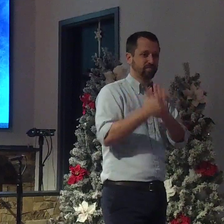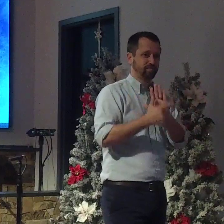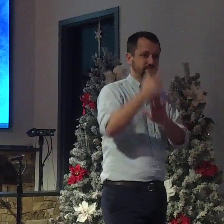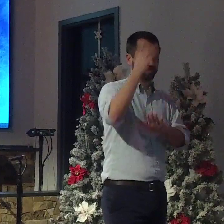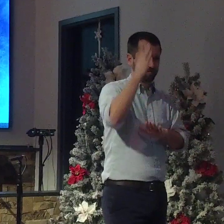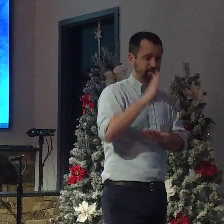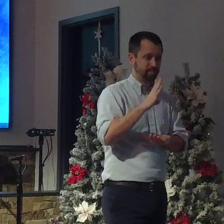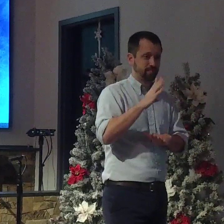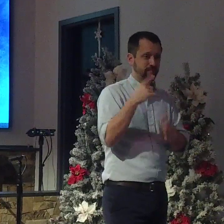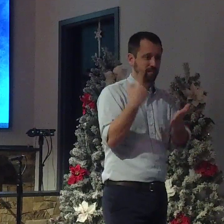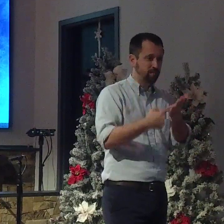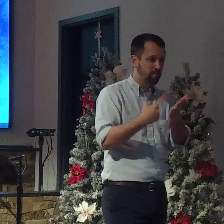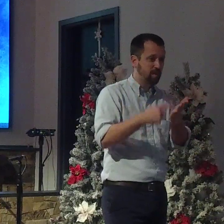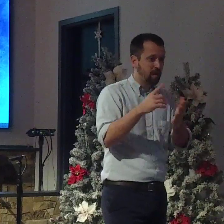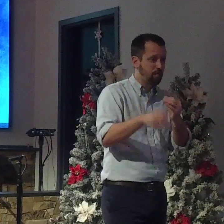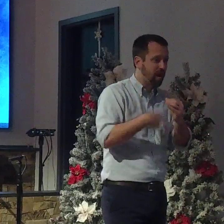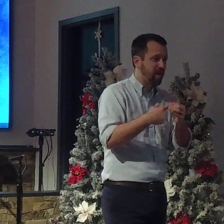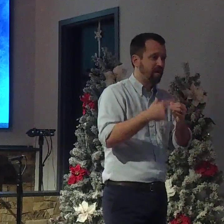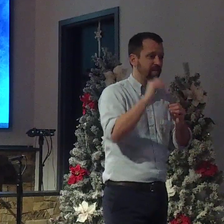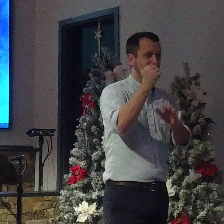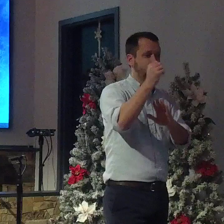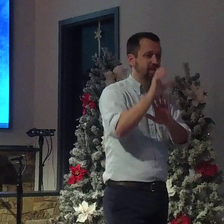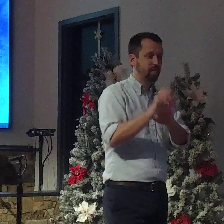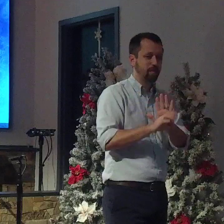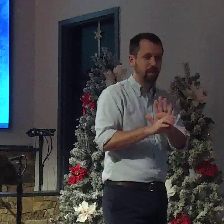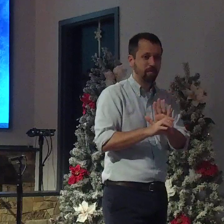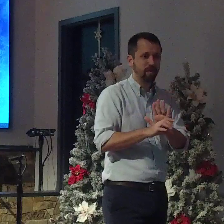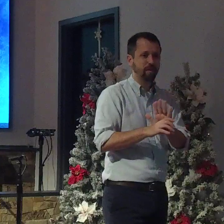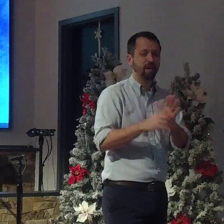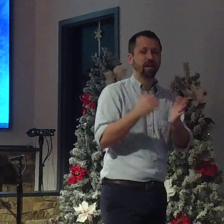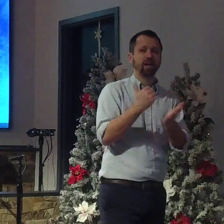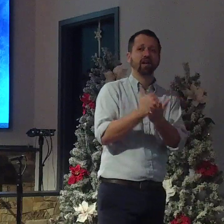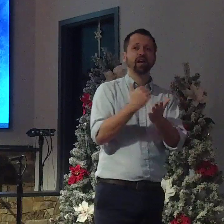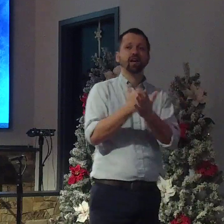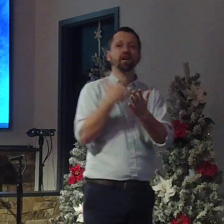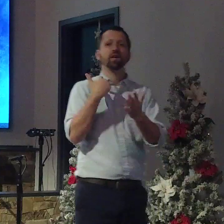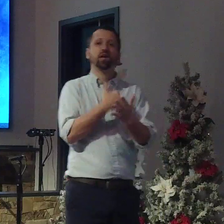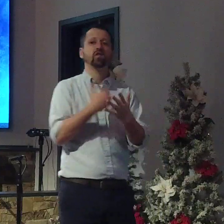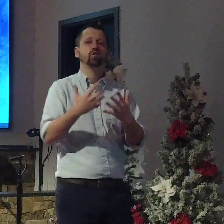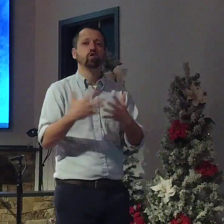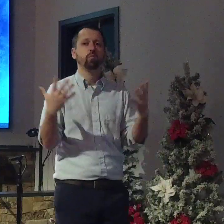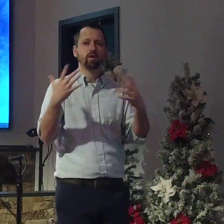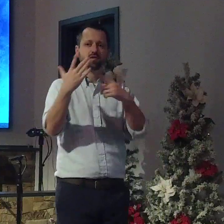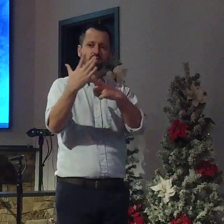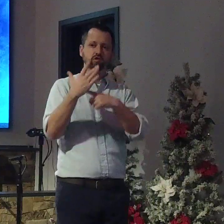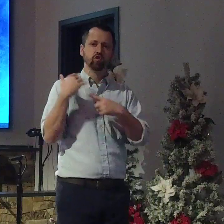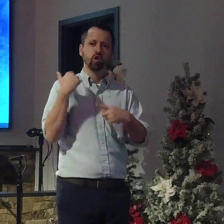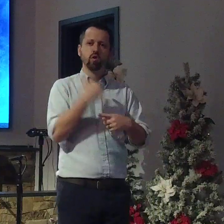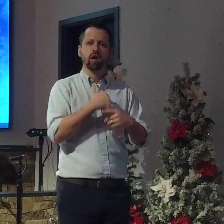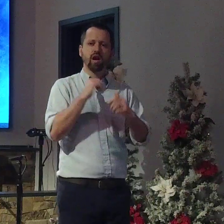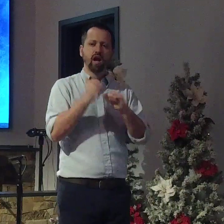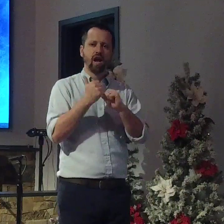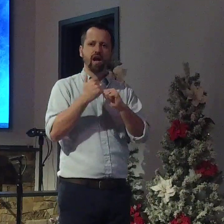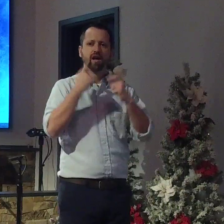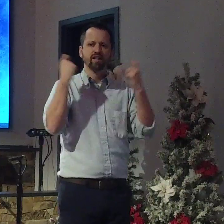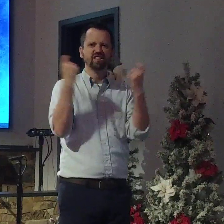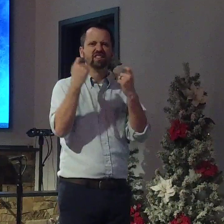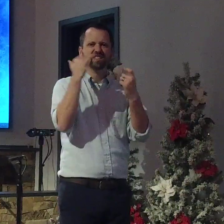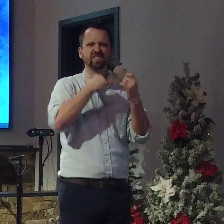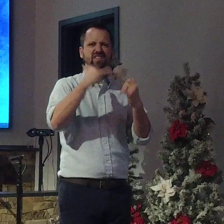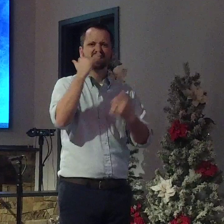of the flesh. Yes, back in the Old Testament days and during the time Jesus was born,